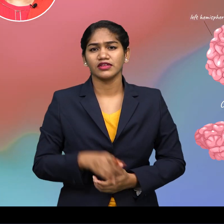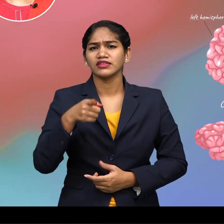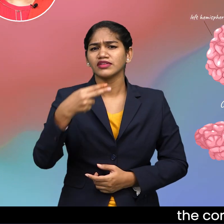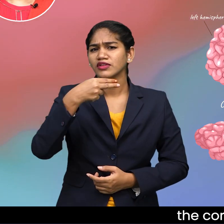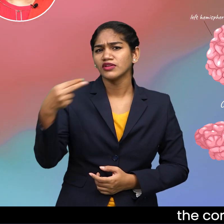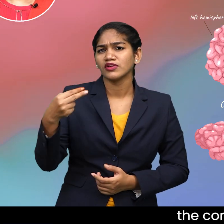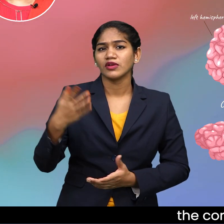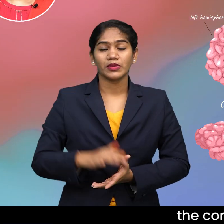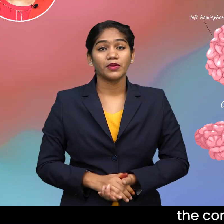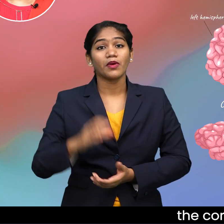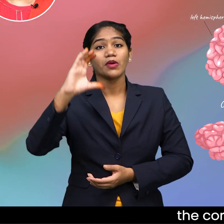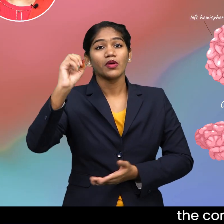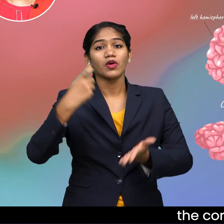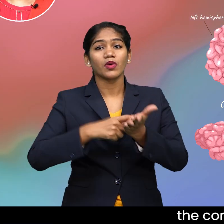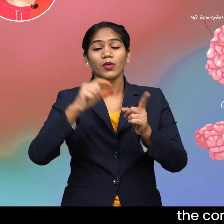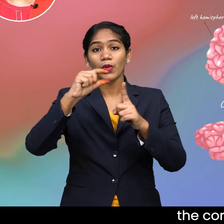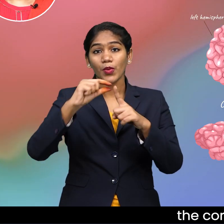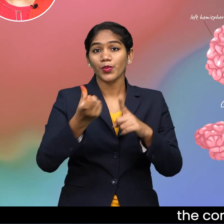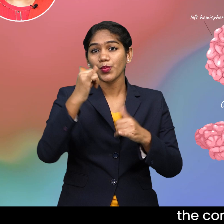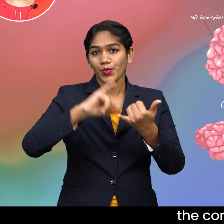called the corpus callosum.